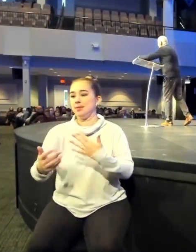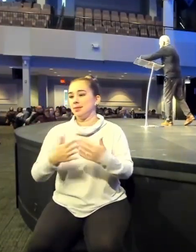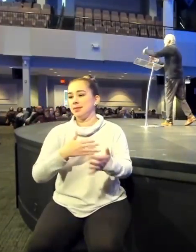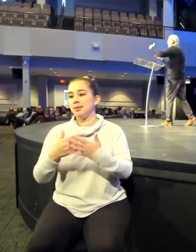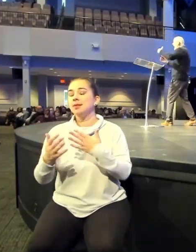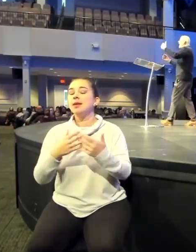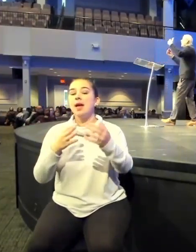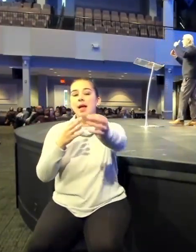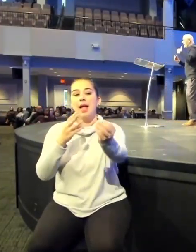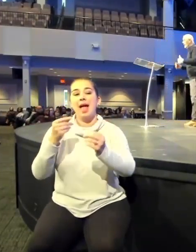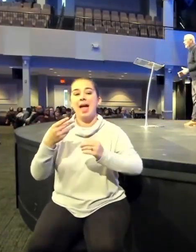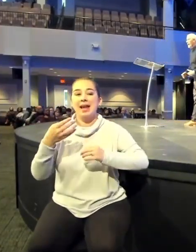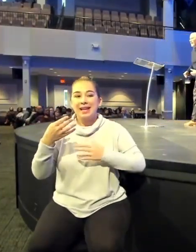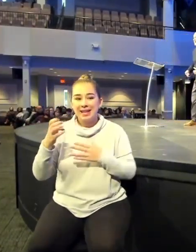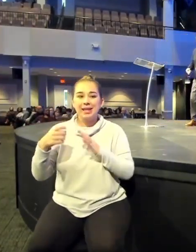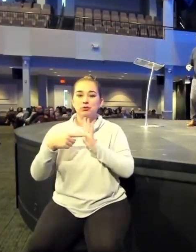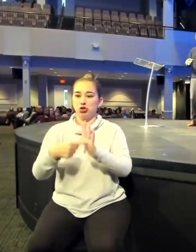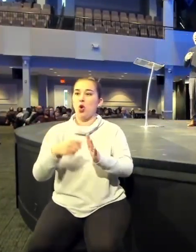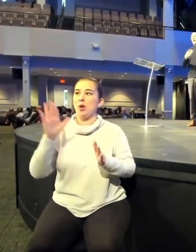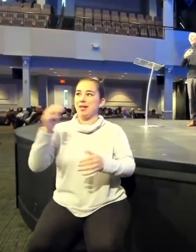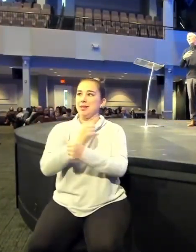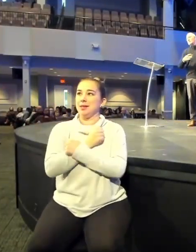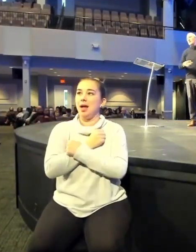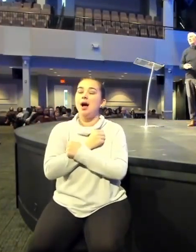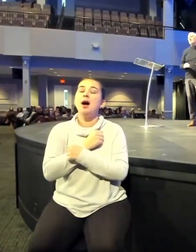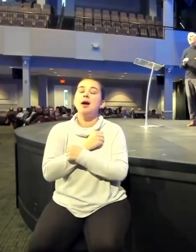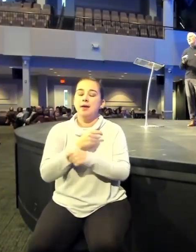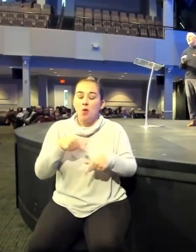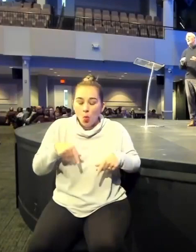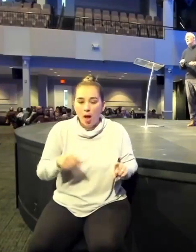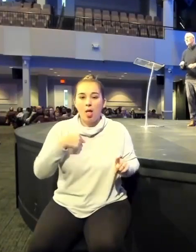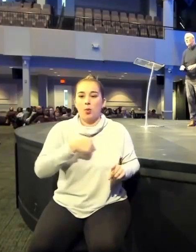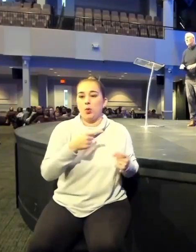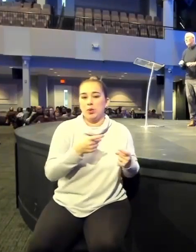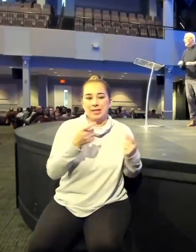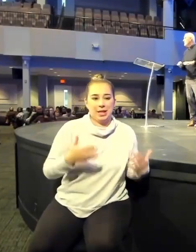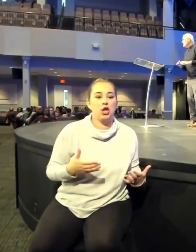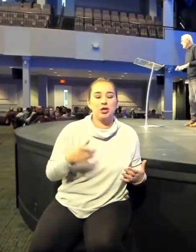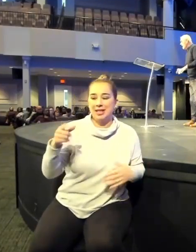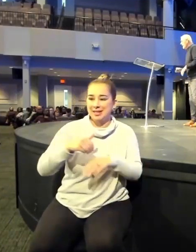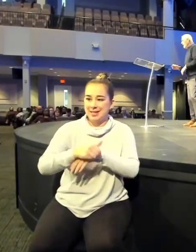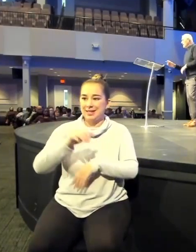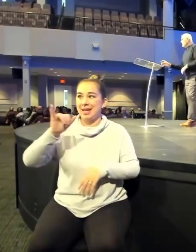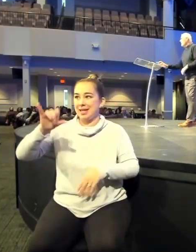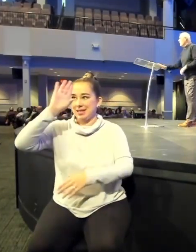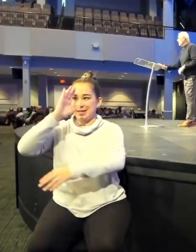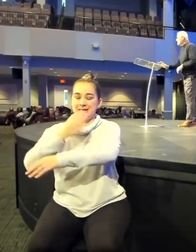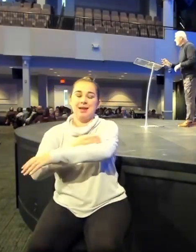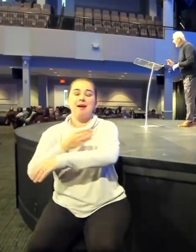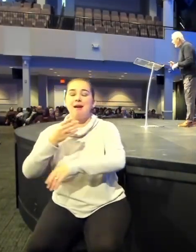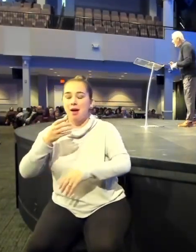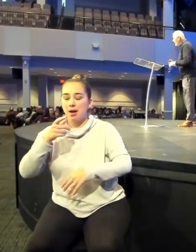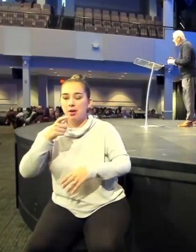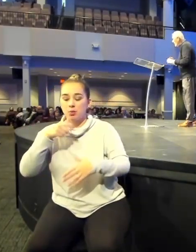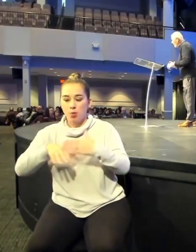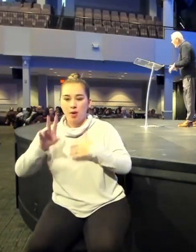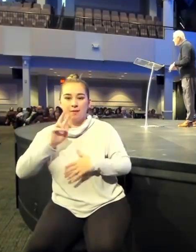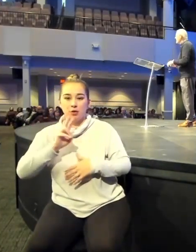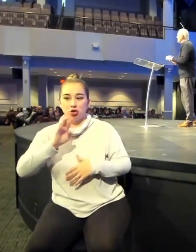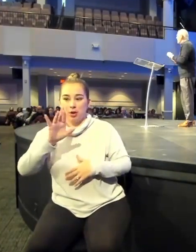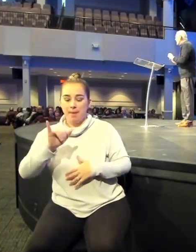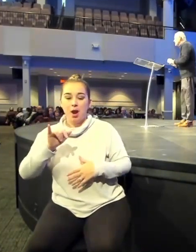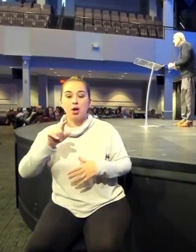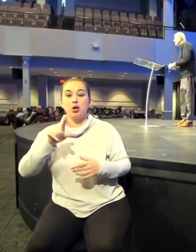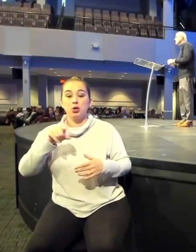love for us while we were ungodly and while we were sinners. He sent his only begotten Son into the world to die on the